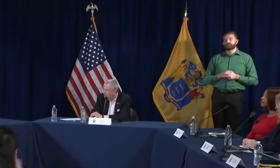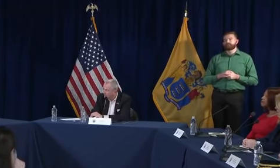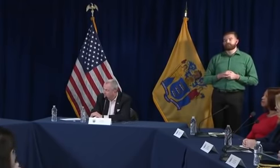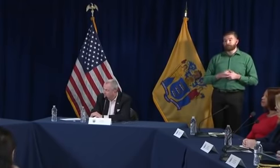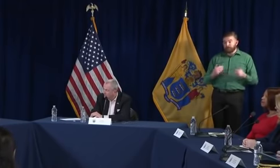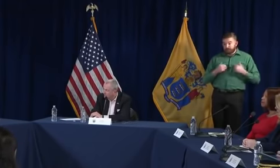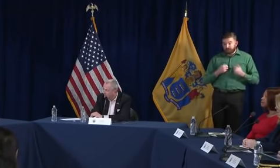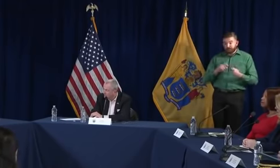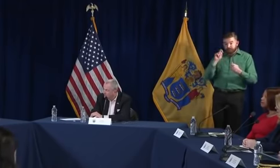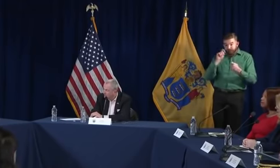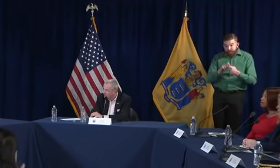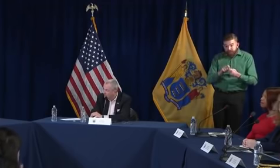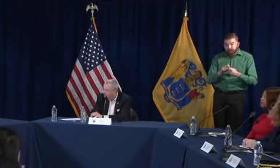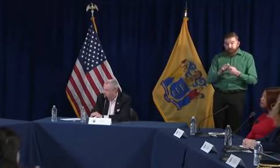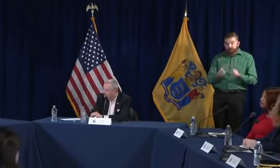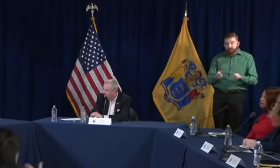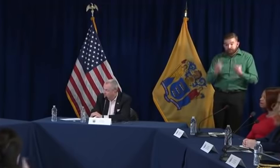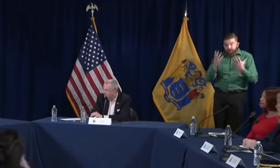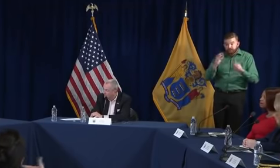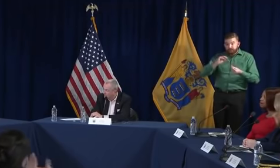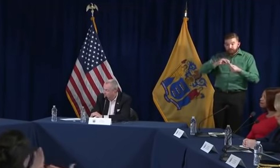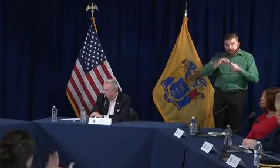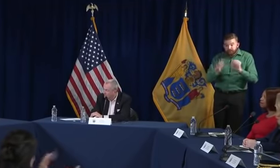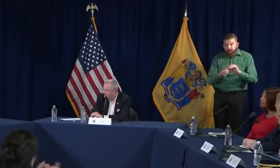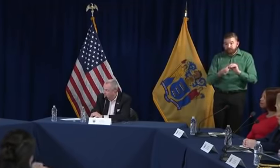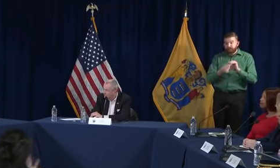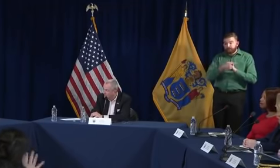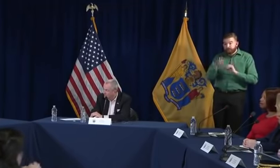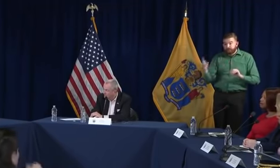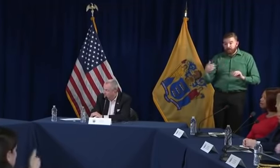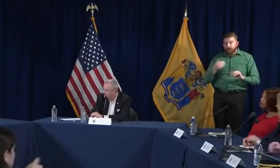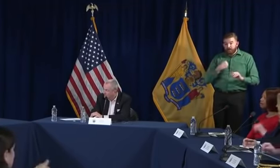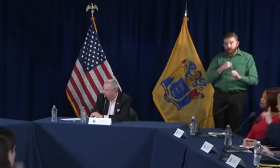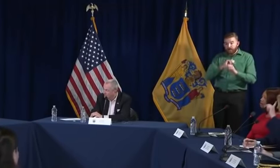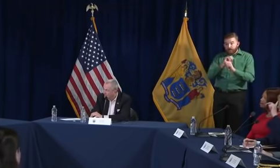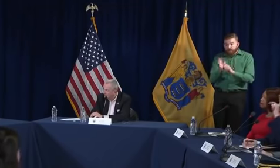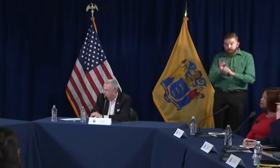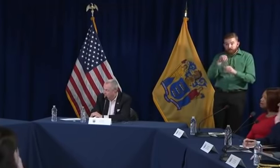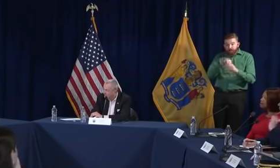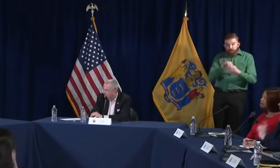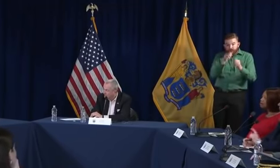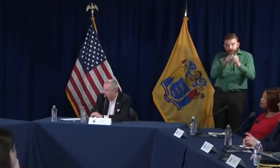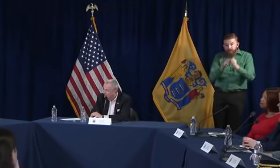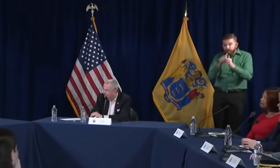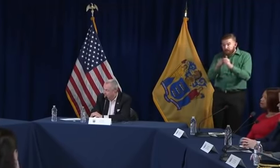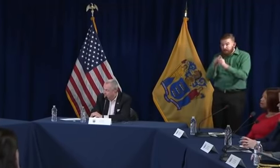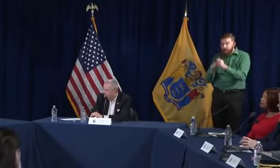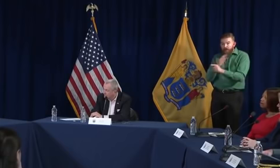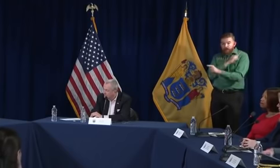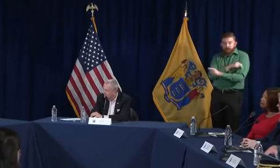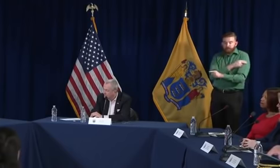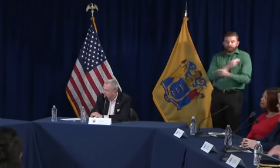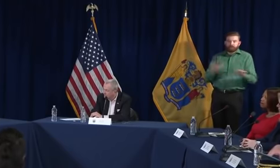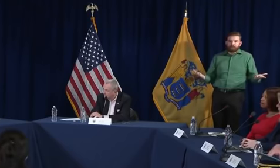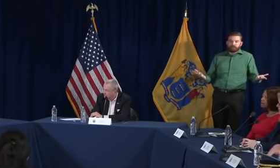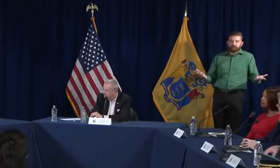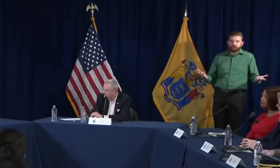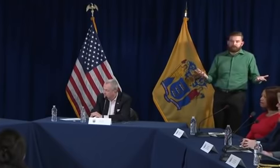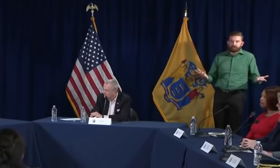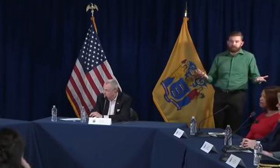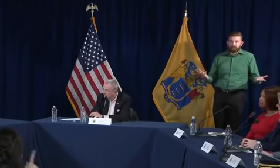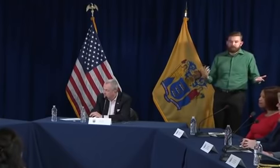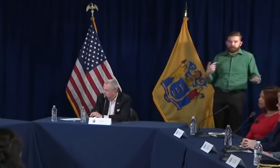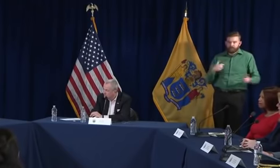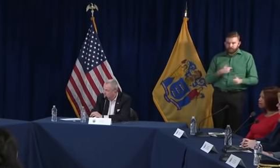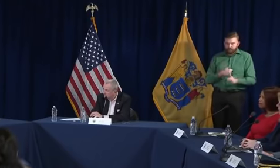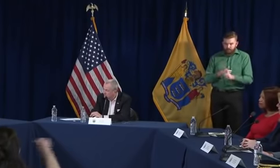hospital-based diagnosis. We are tracking number of individuals that are admitted